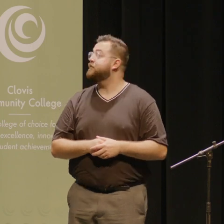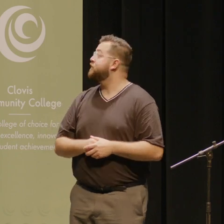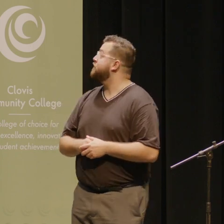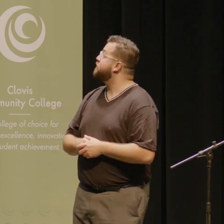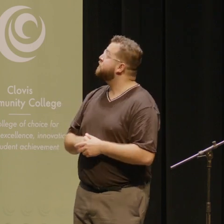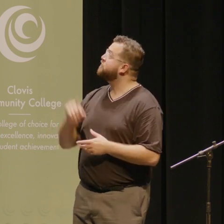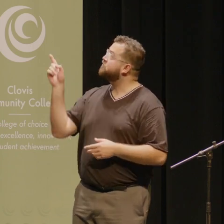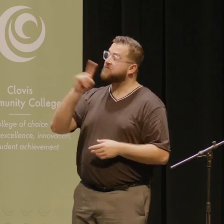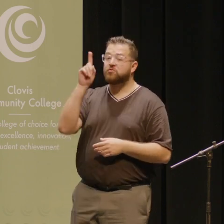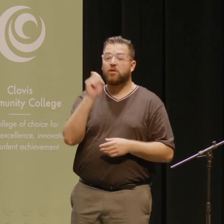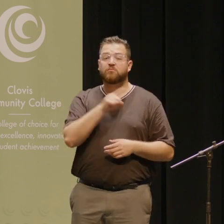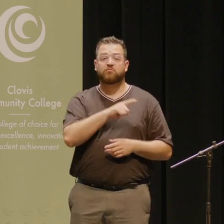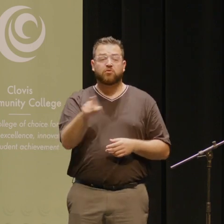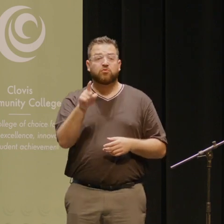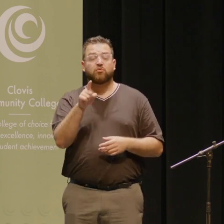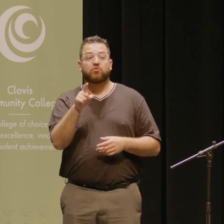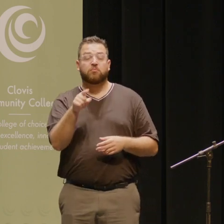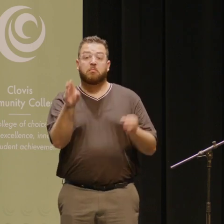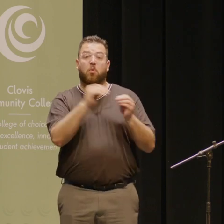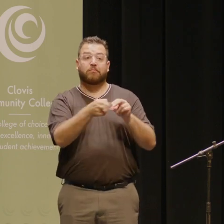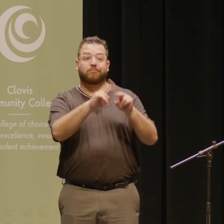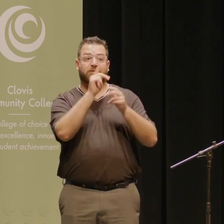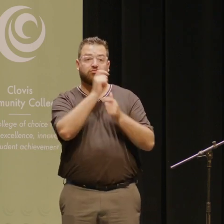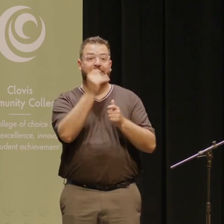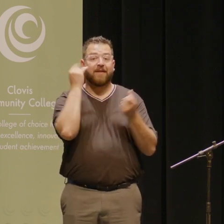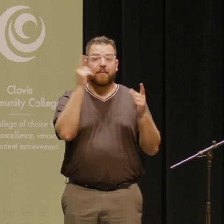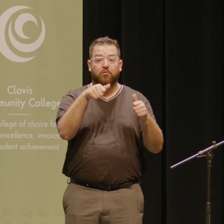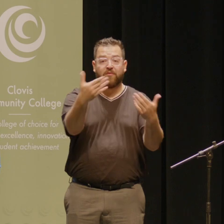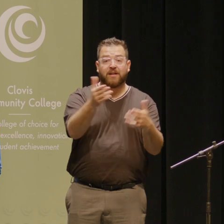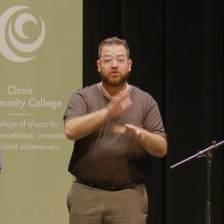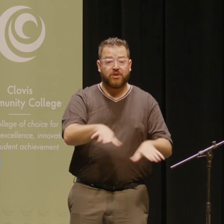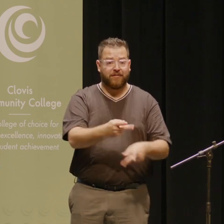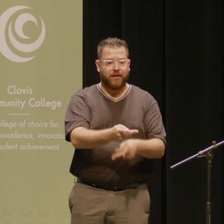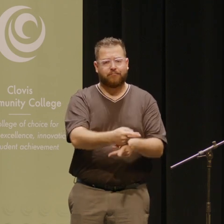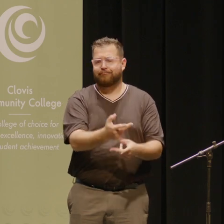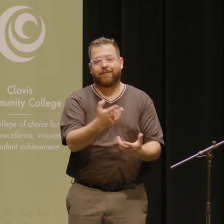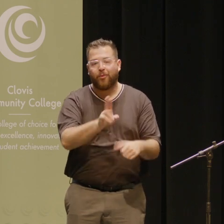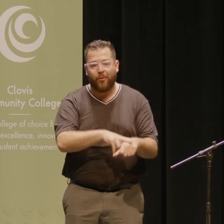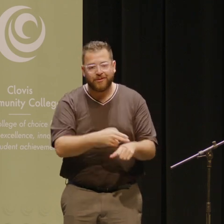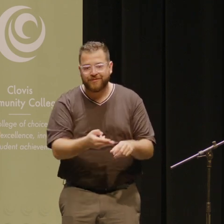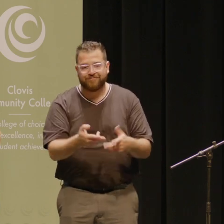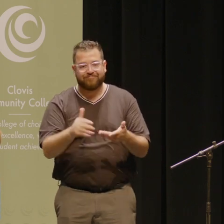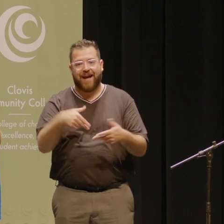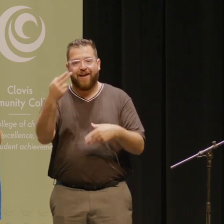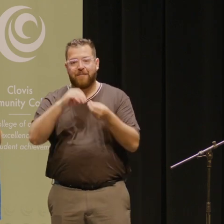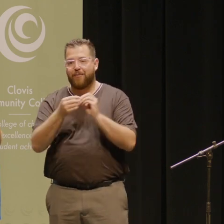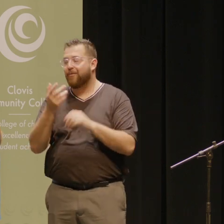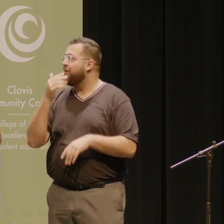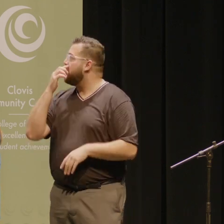Would you be interested if there was childcare offer? And of course they would.